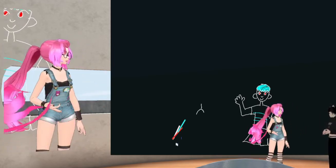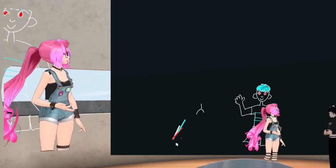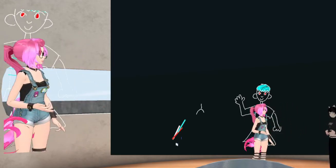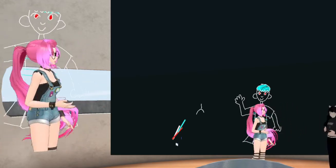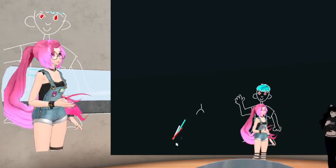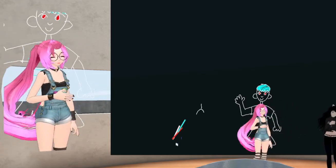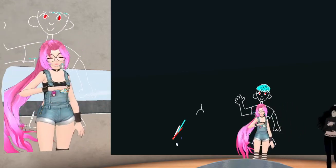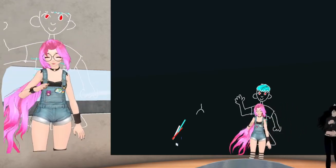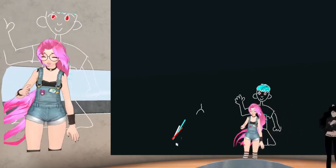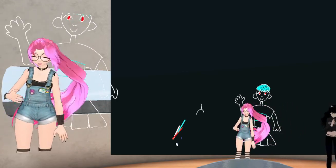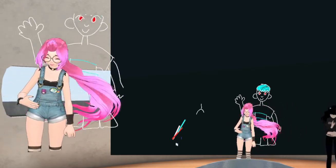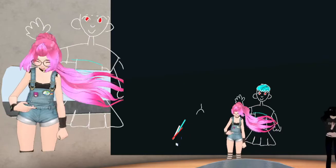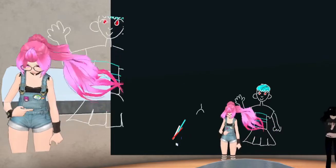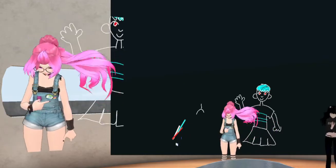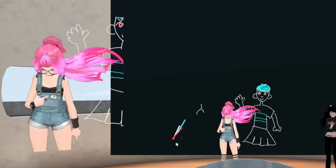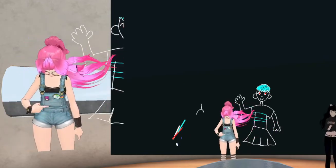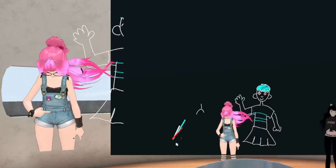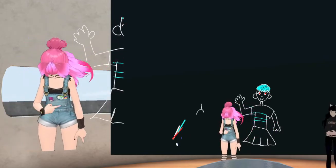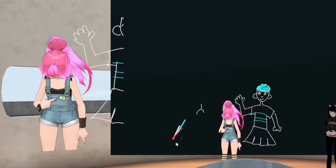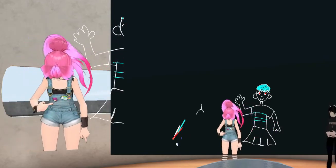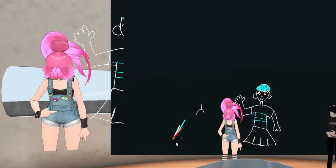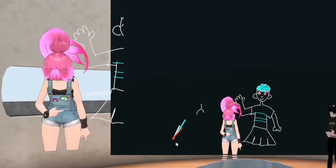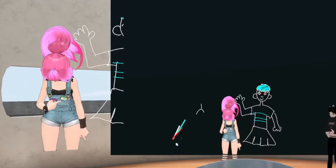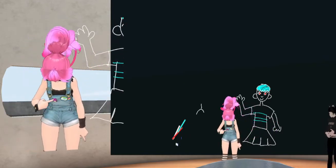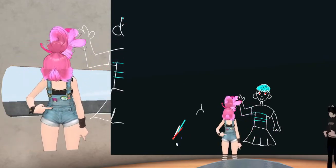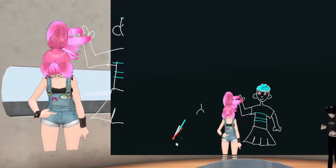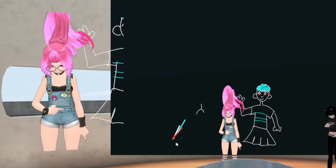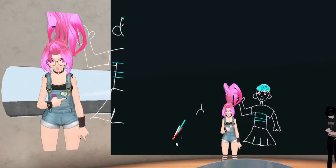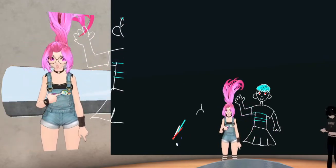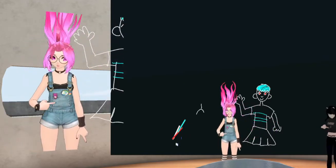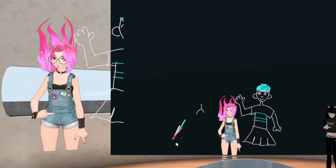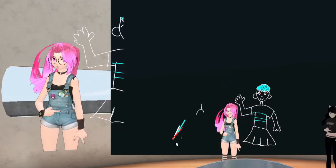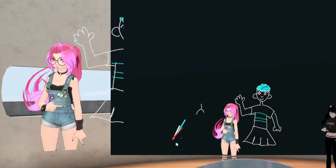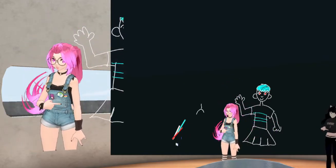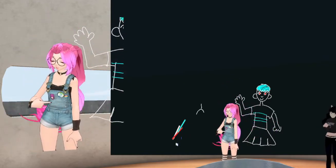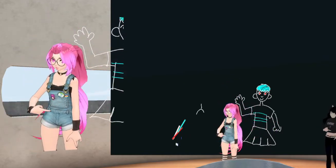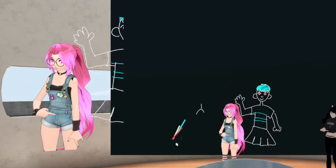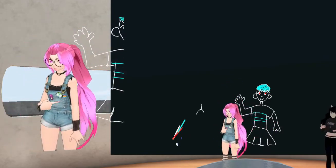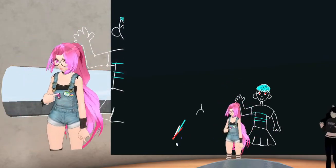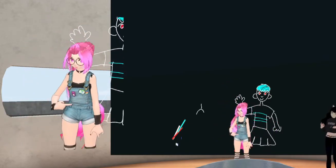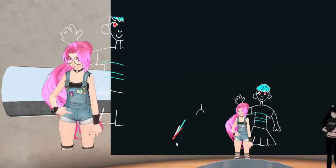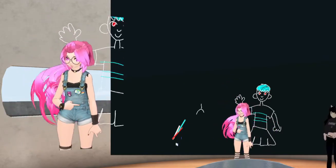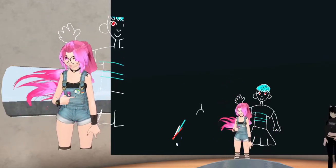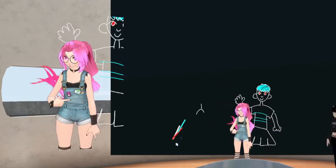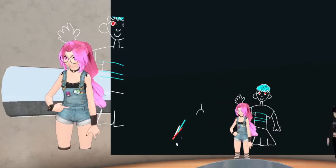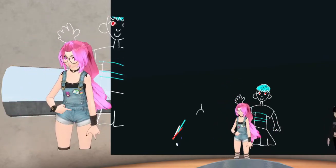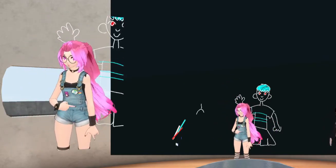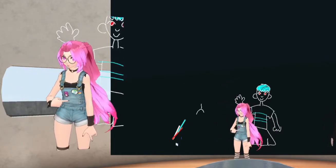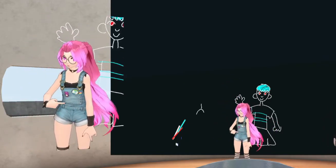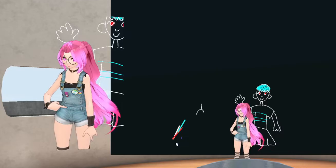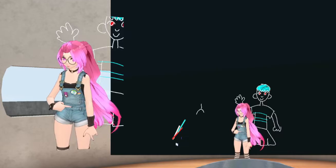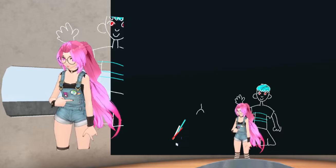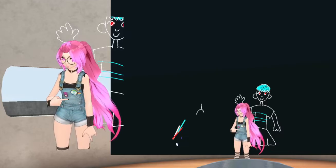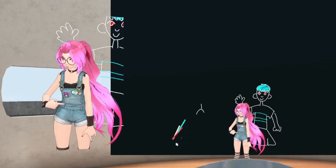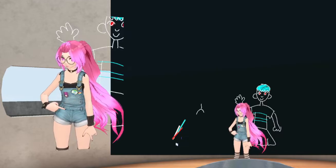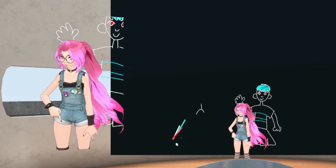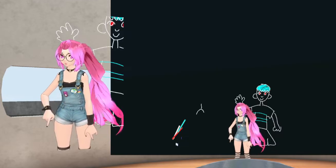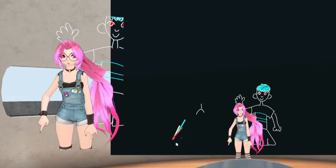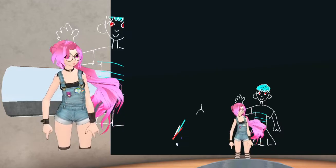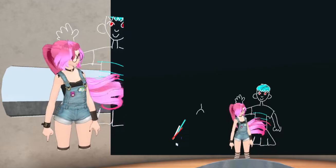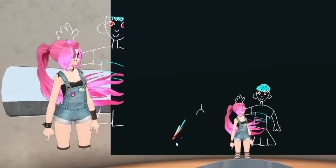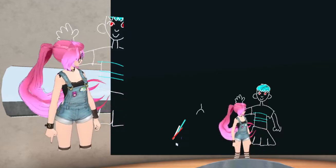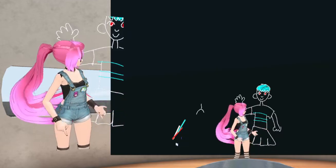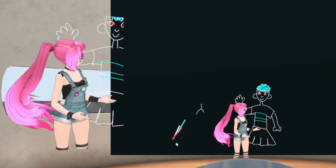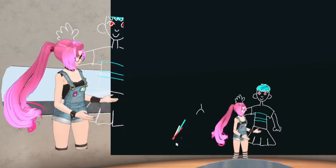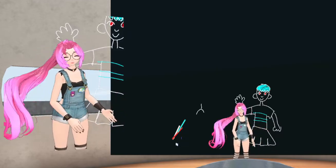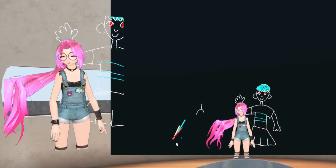Ray says he can't remember. I've never had to sign that, but I guess you do that, you know? Just kind of show off the swirl. Maybe. Yeah.